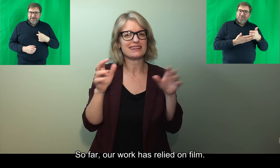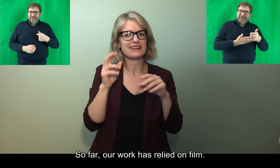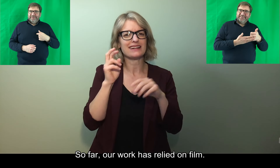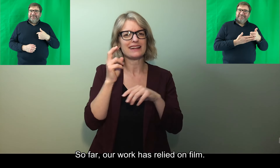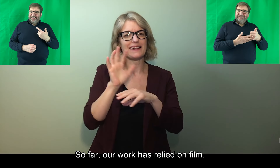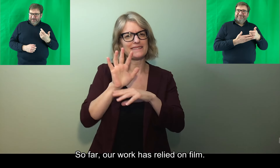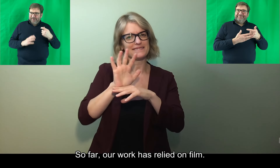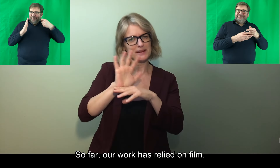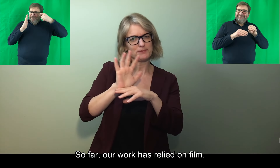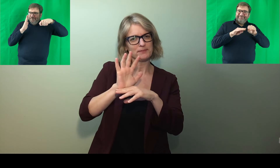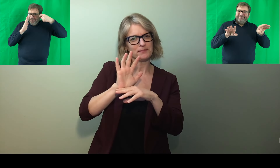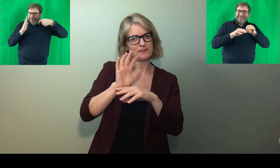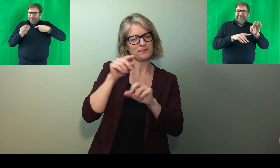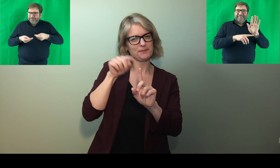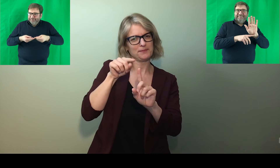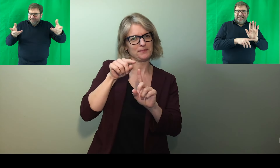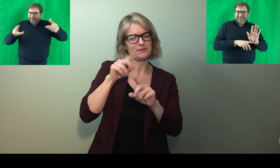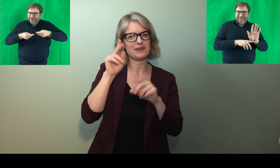has relied on film.